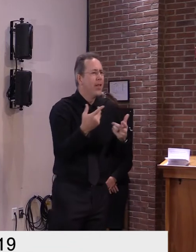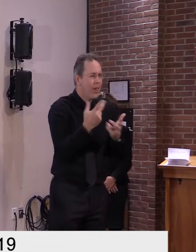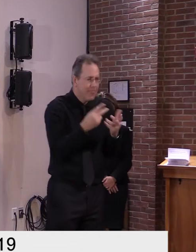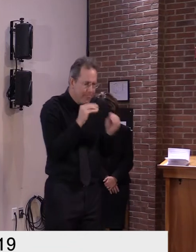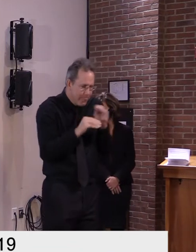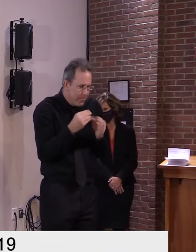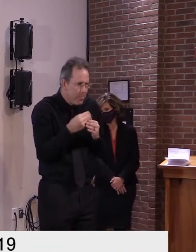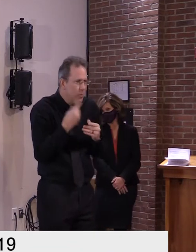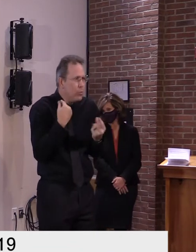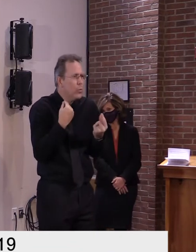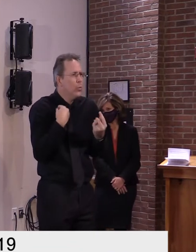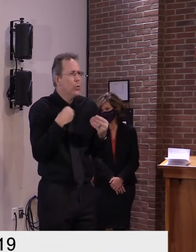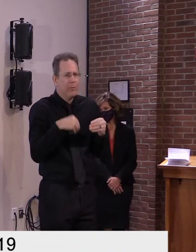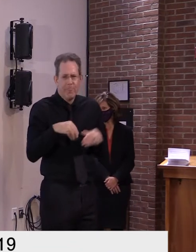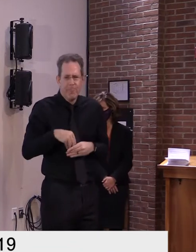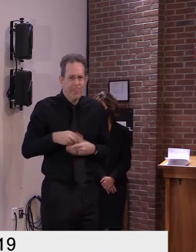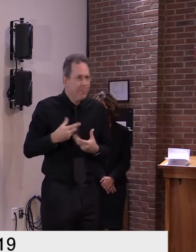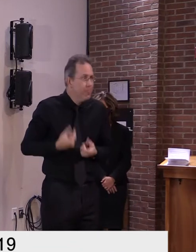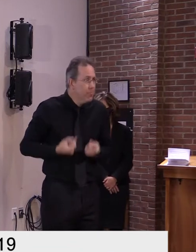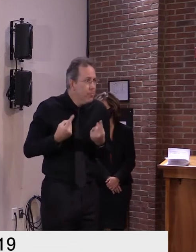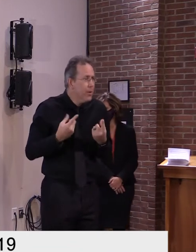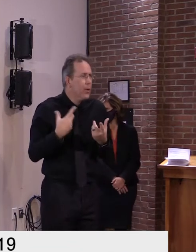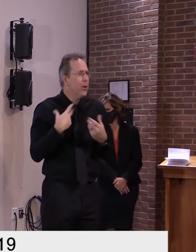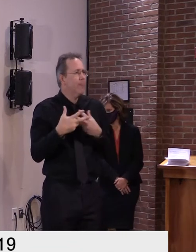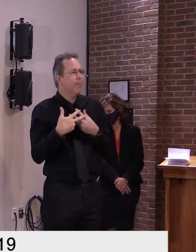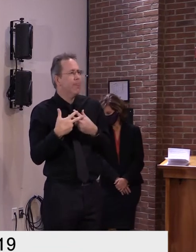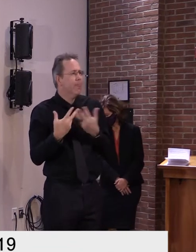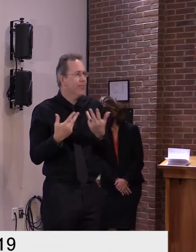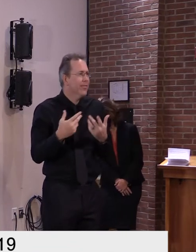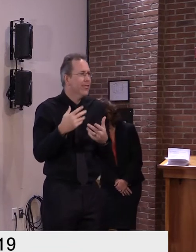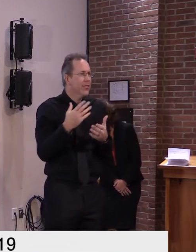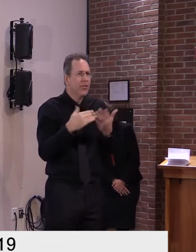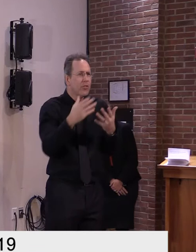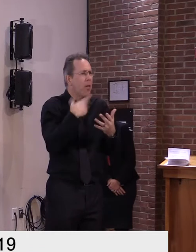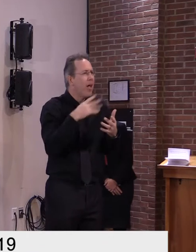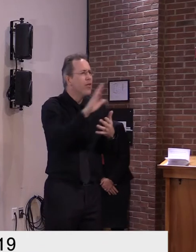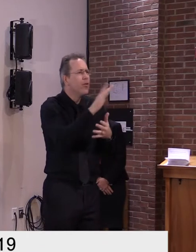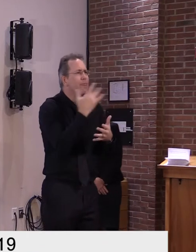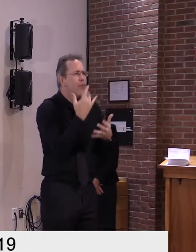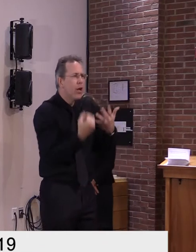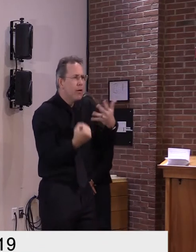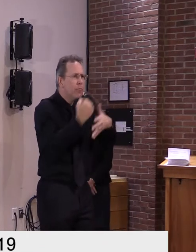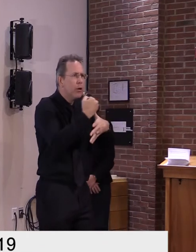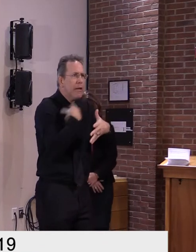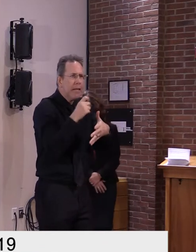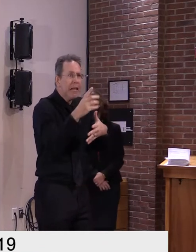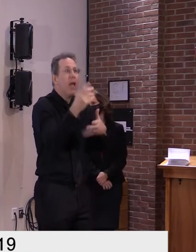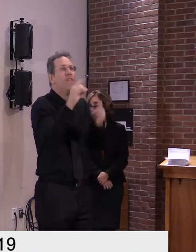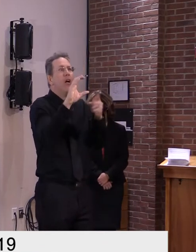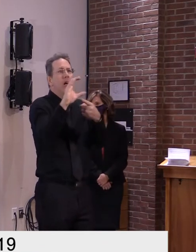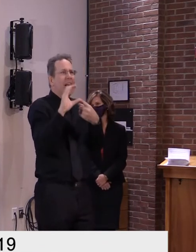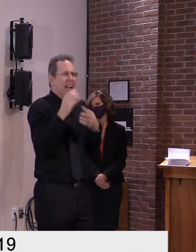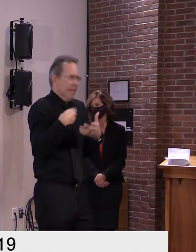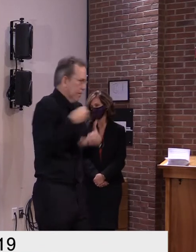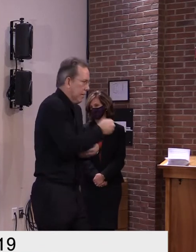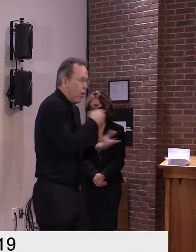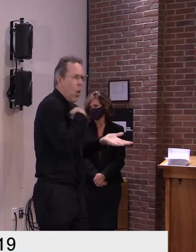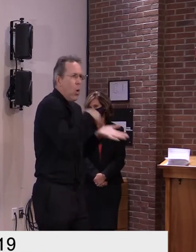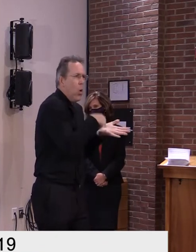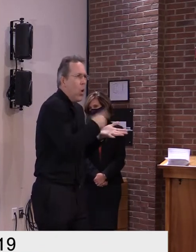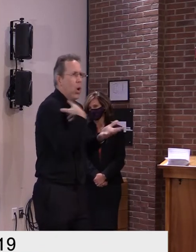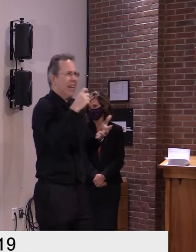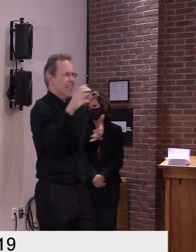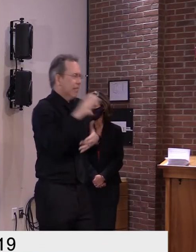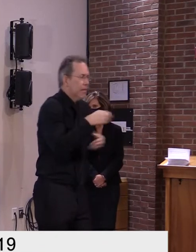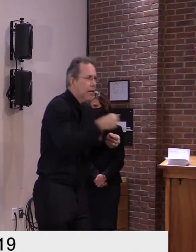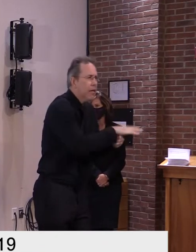at this press event, has had to prioritize, you know, take care of some bills that they may have that are there, being able to put it